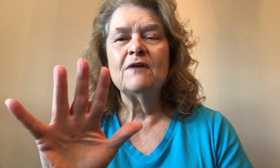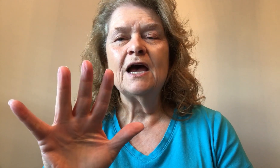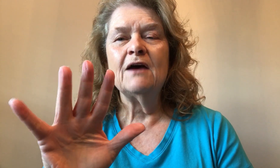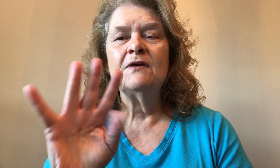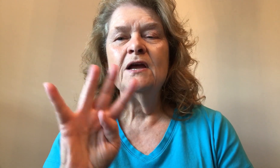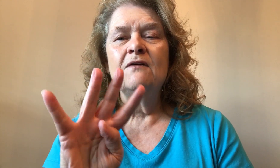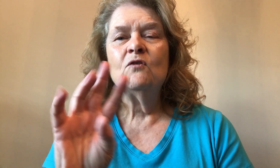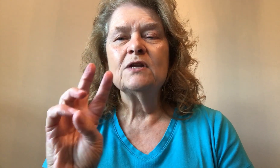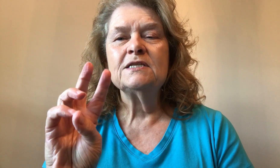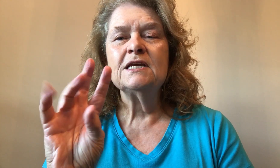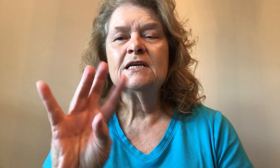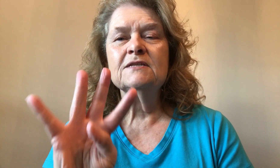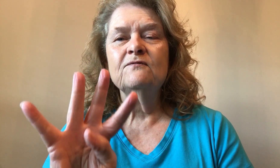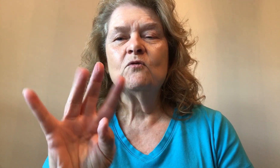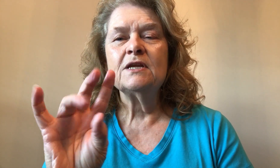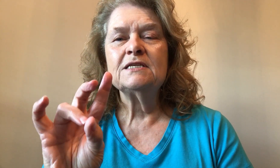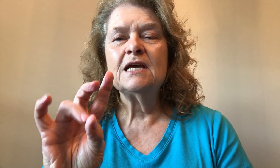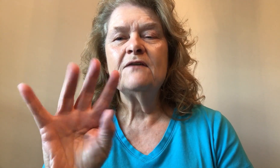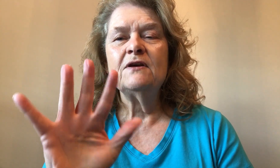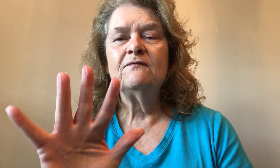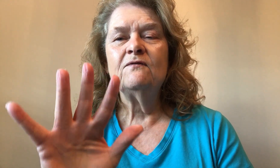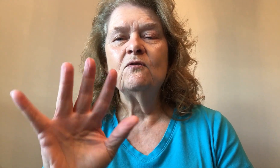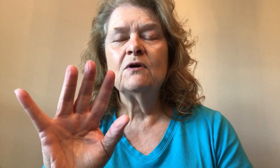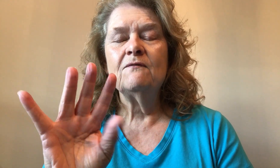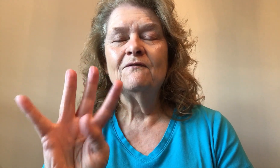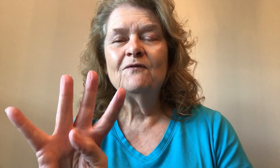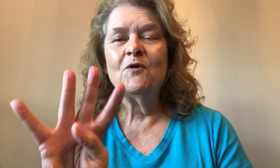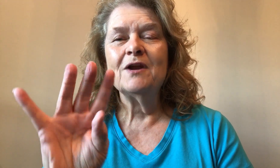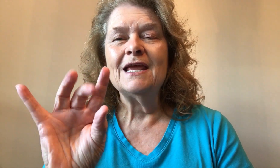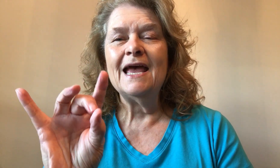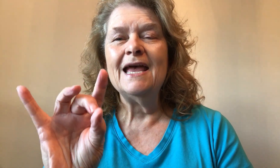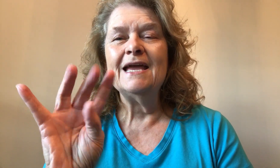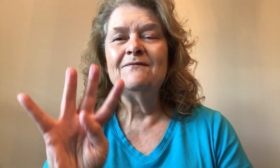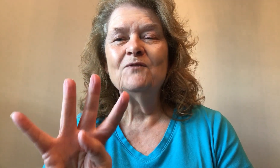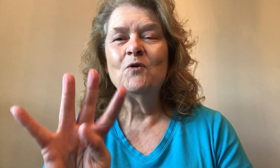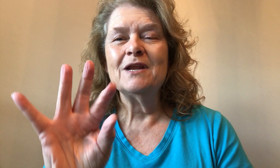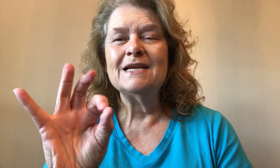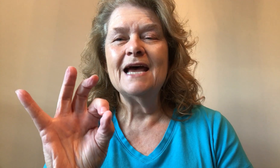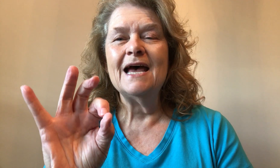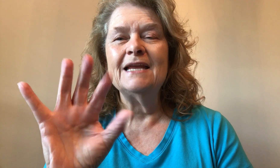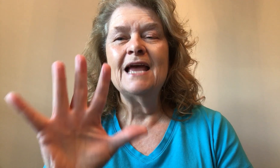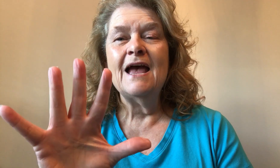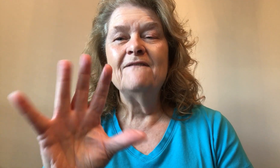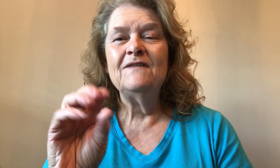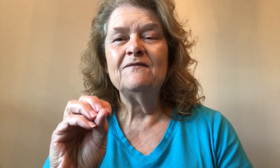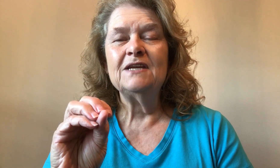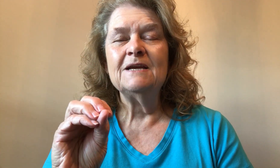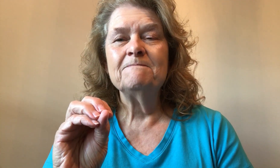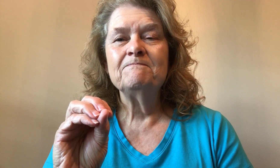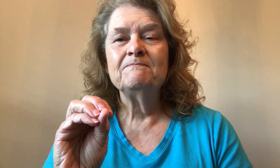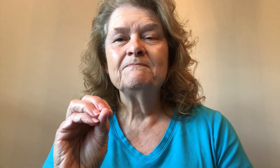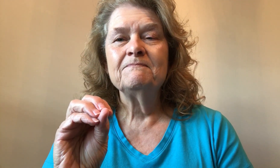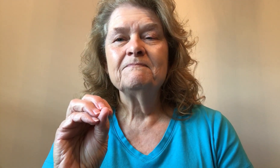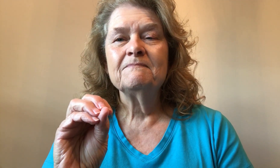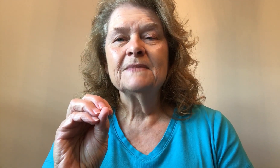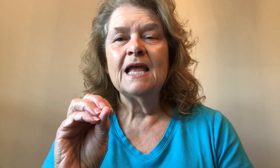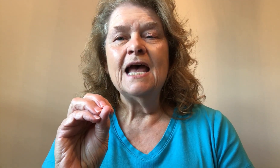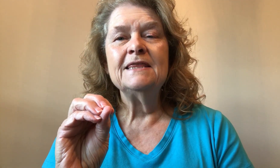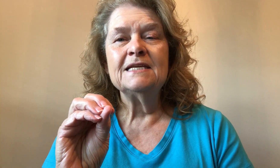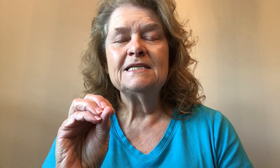45, 46, 47, 48, 49, 50. And then